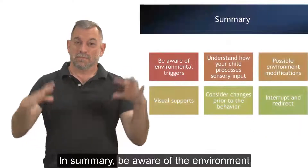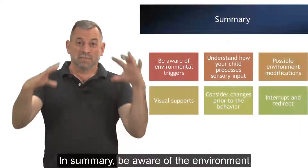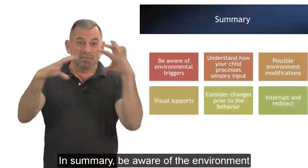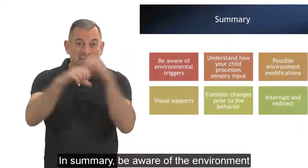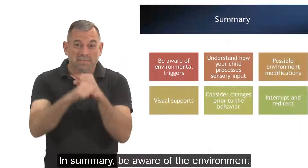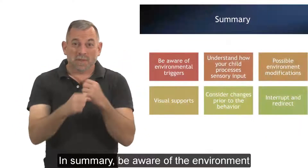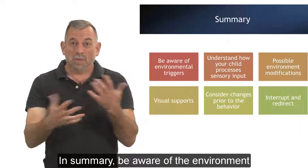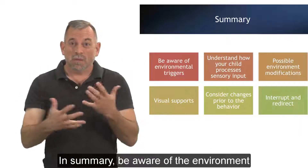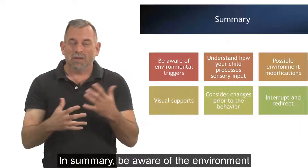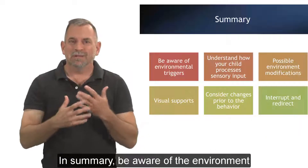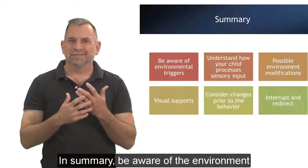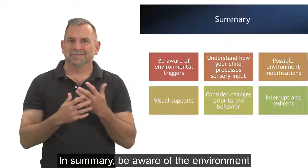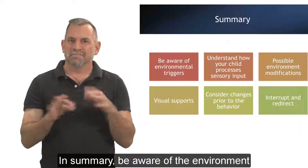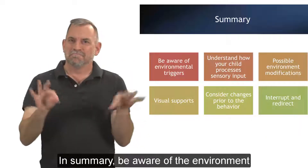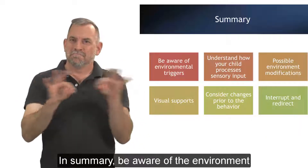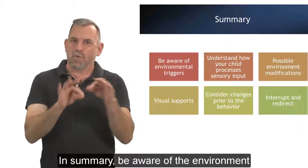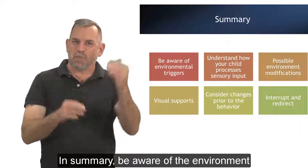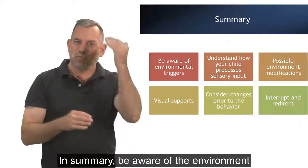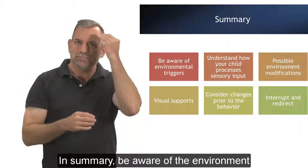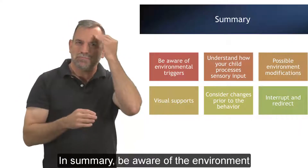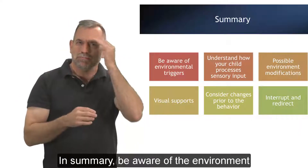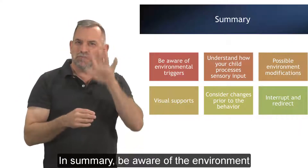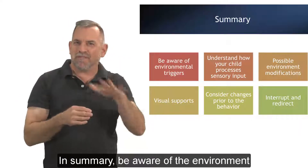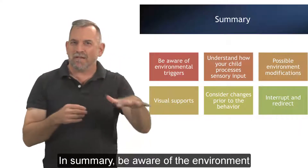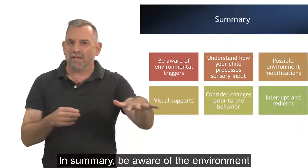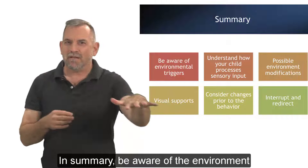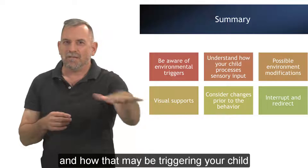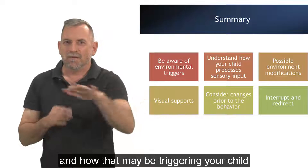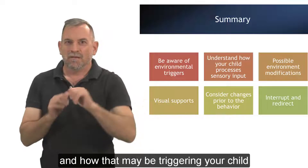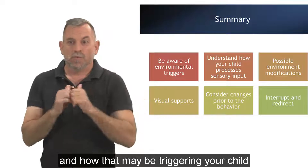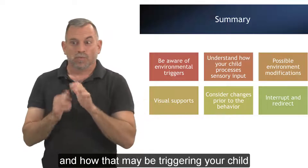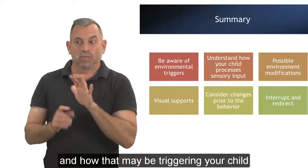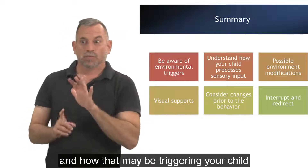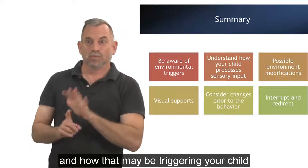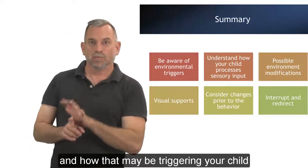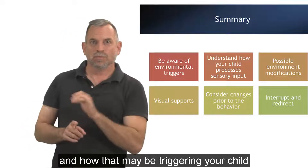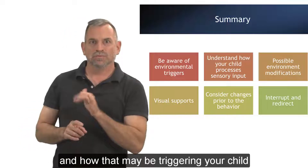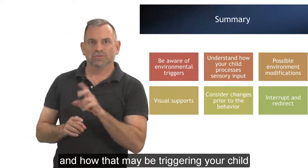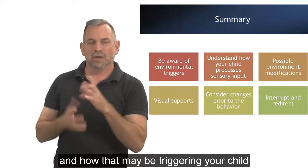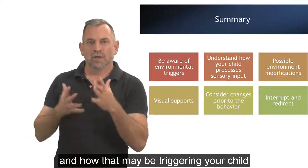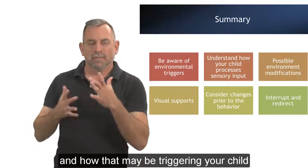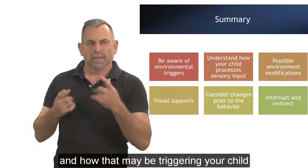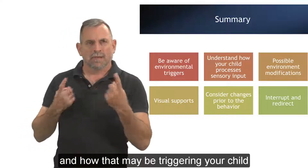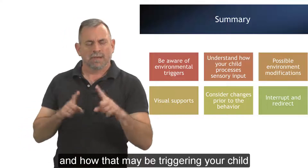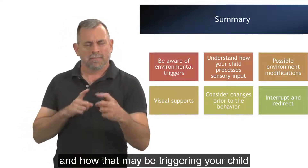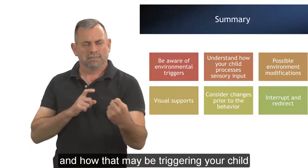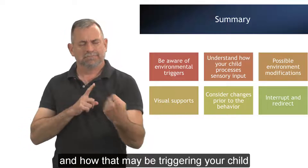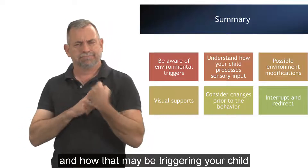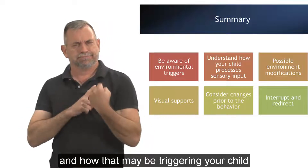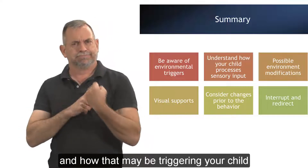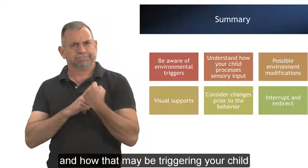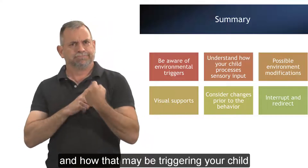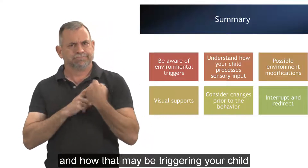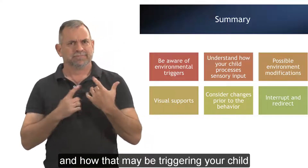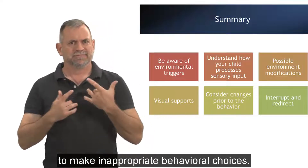In summary, be aware of the environment and how that may be triggering your child to